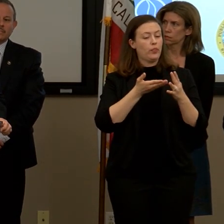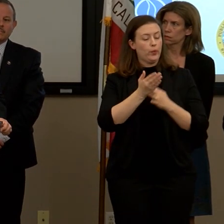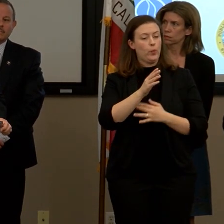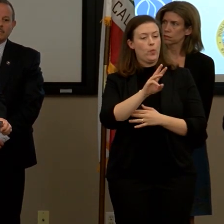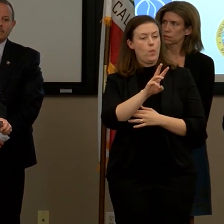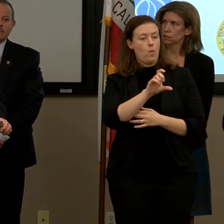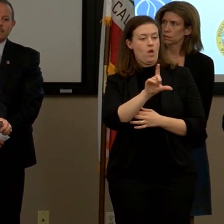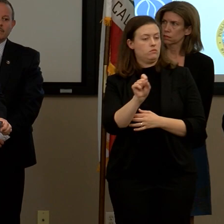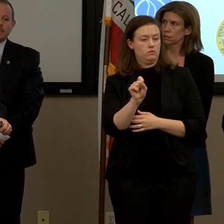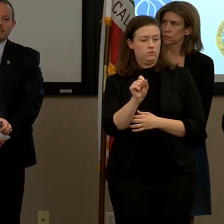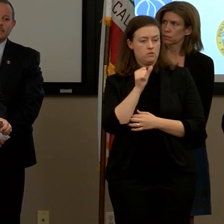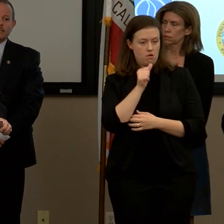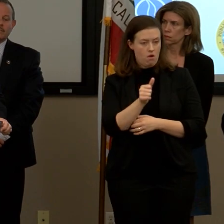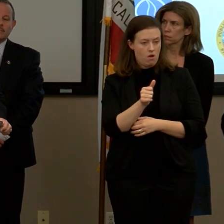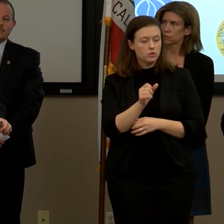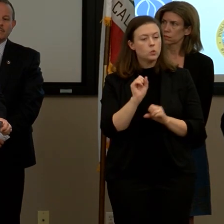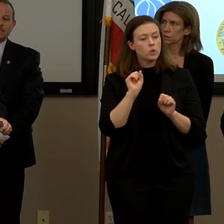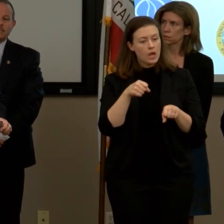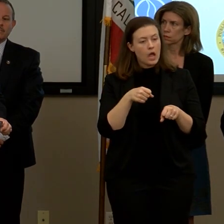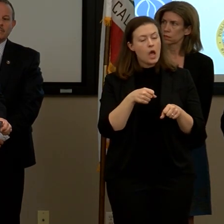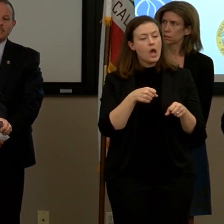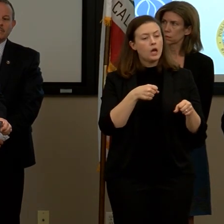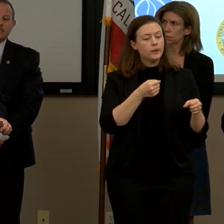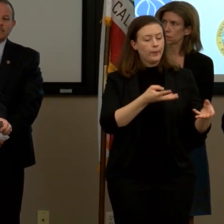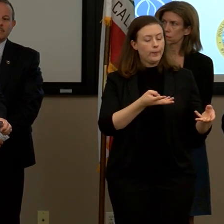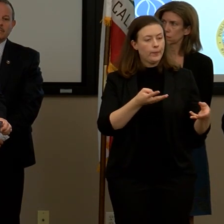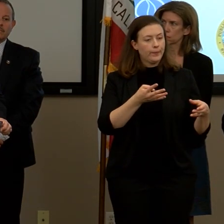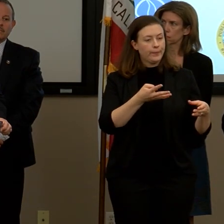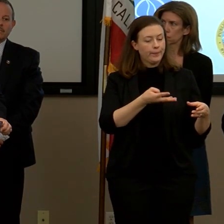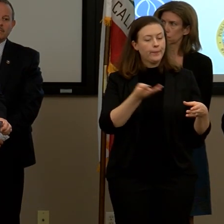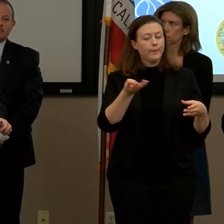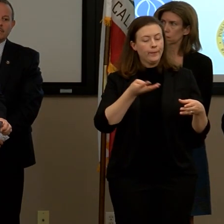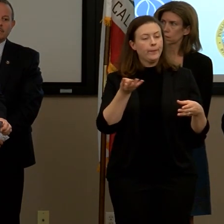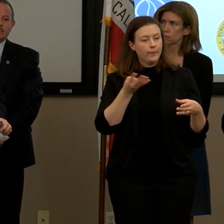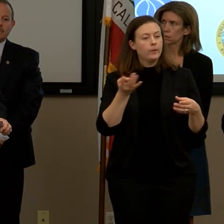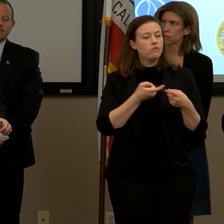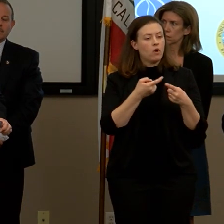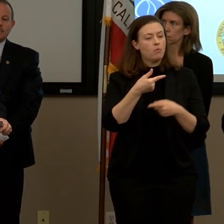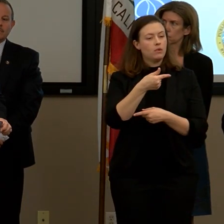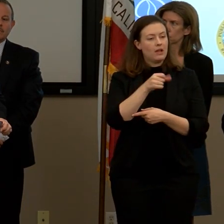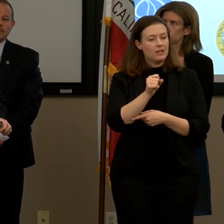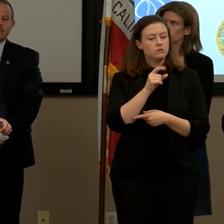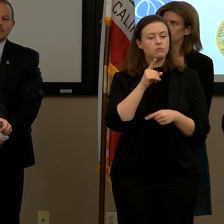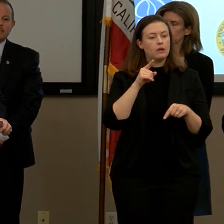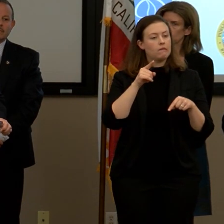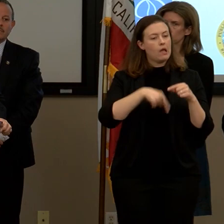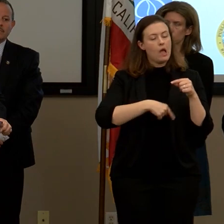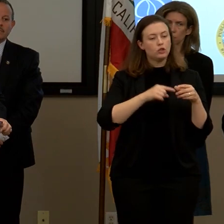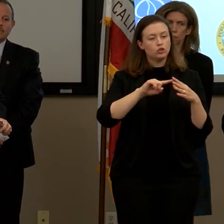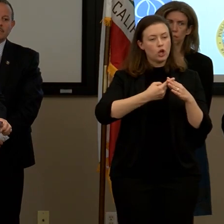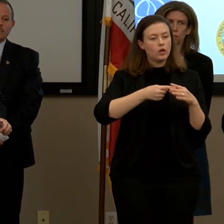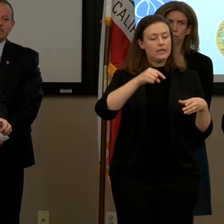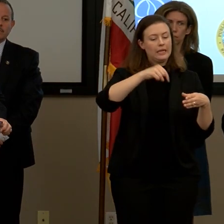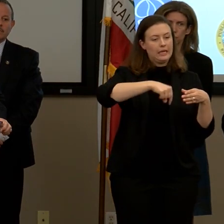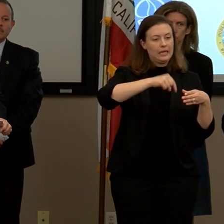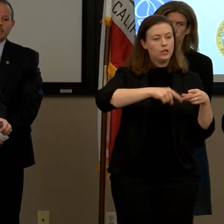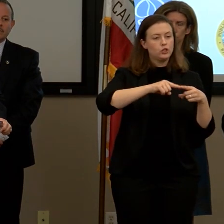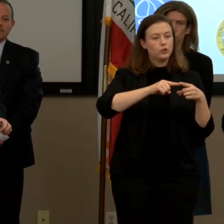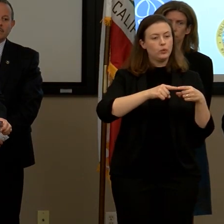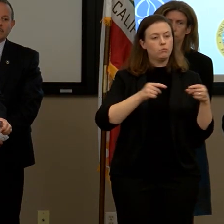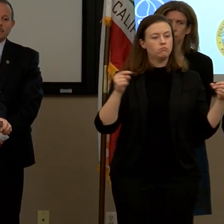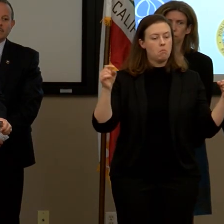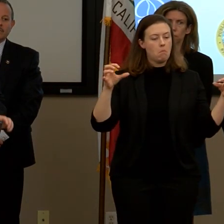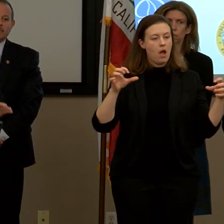wells. So they can bring gas out of the field through existing wells. They cannot begin injection to replenish the